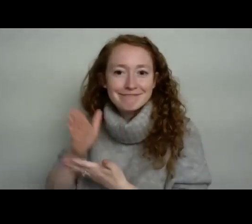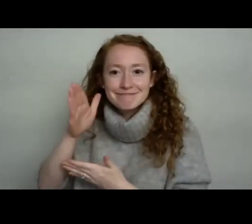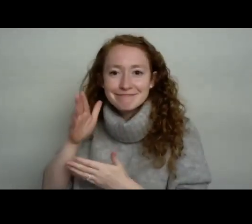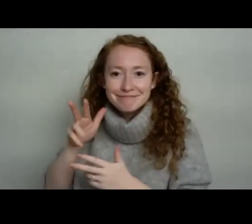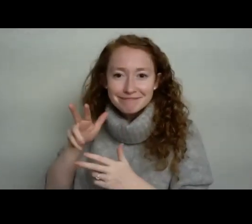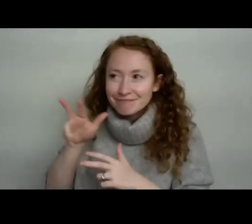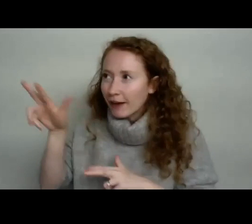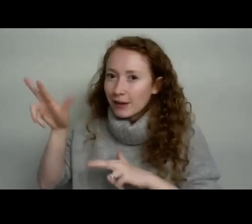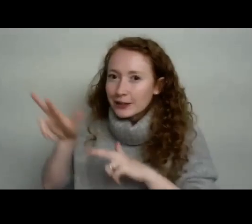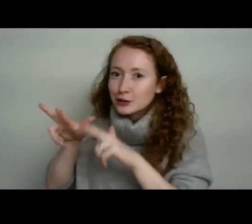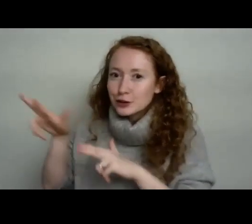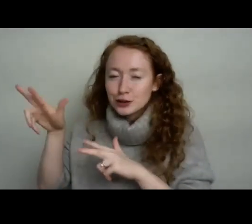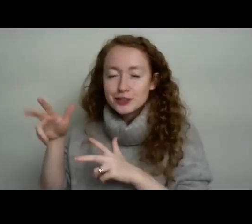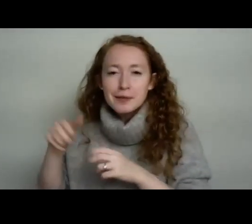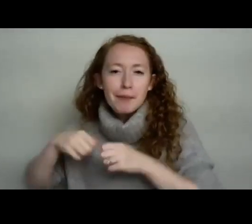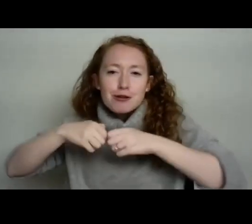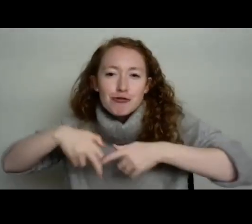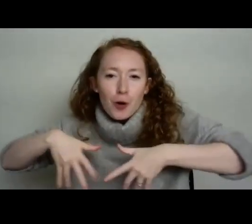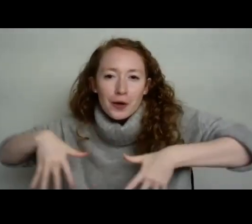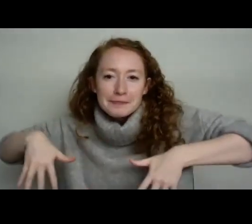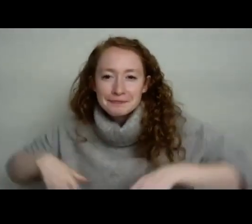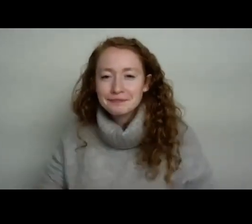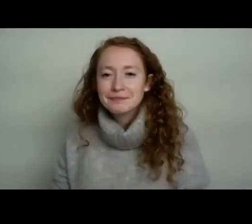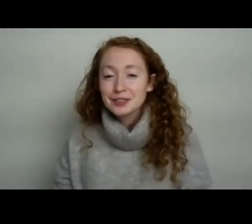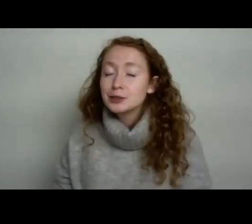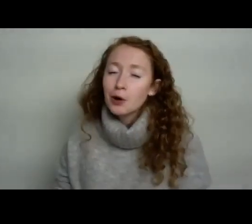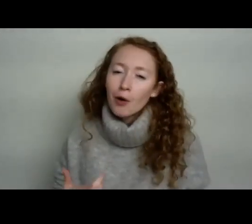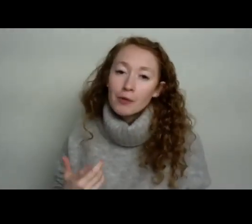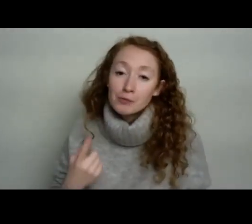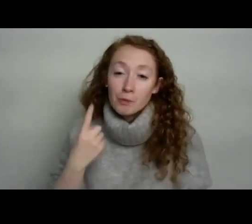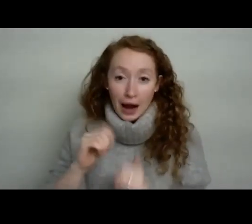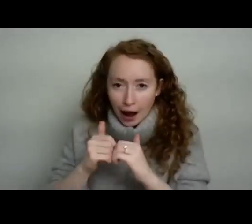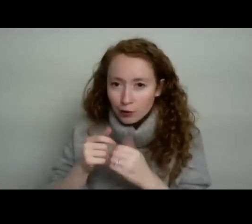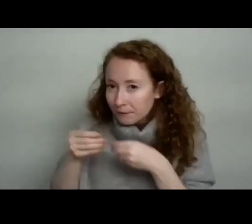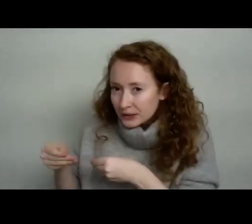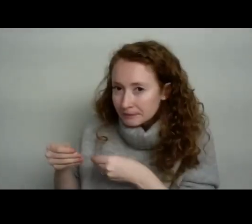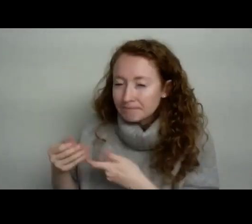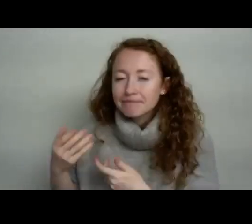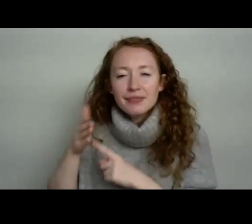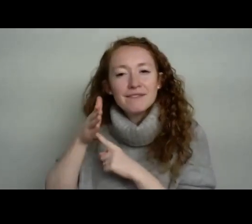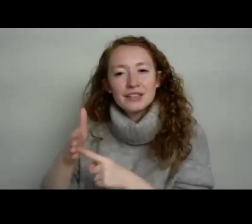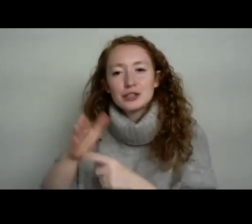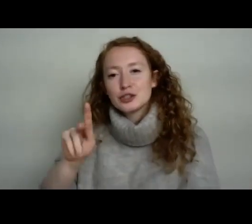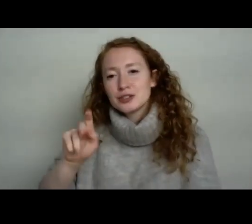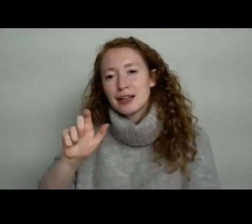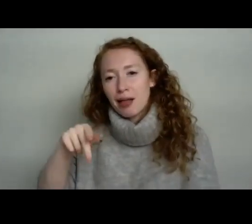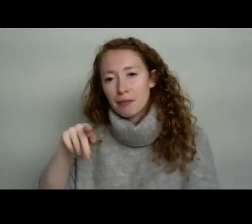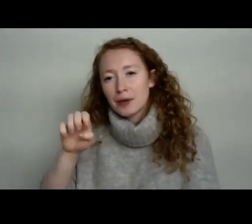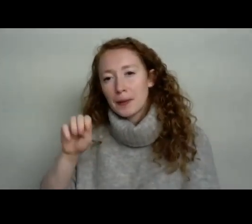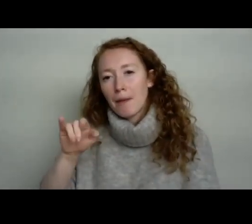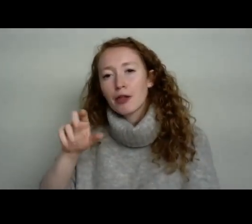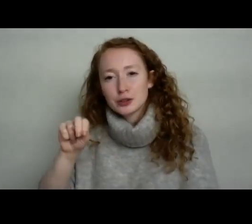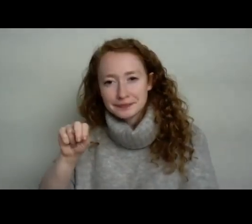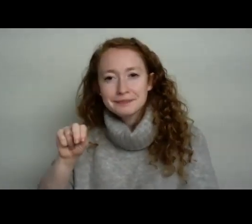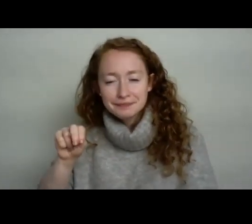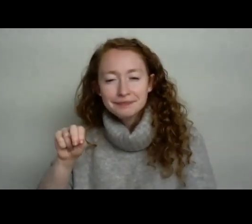with nutrients like our fish and kelp emulsion, so much the better. So once you've showered them in all